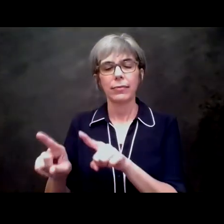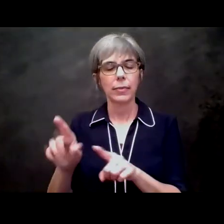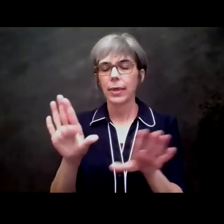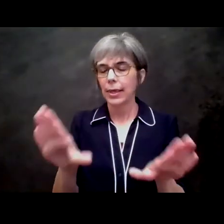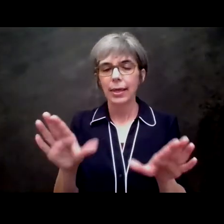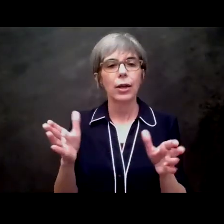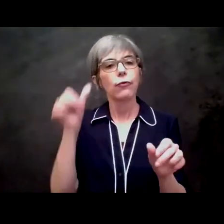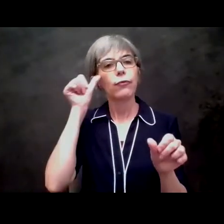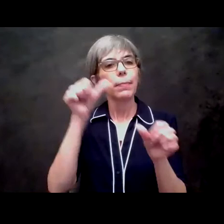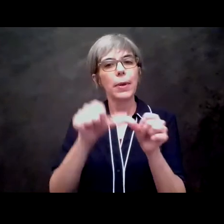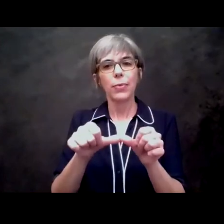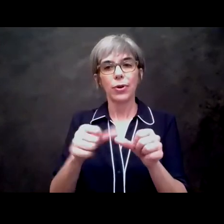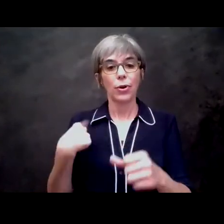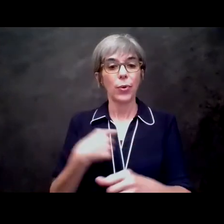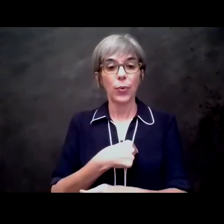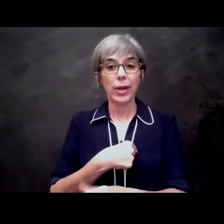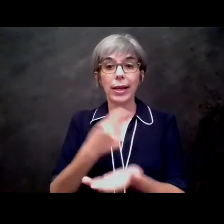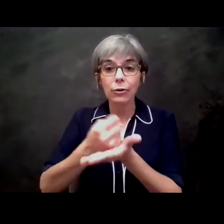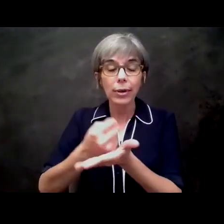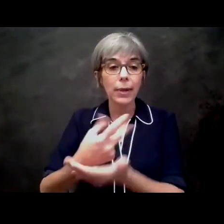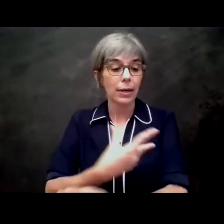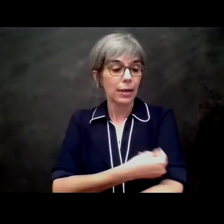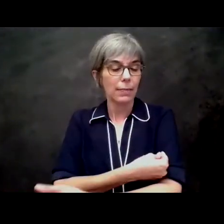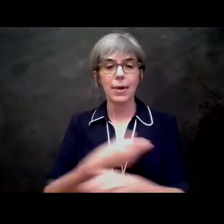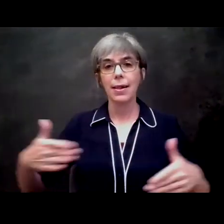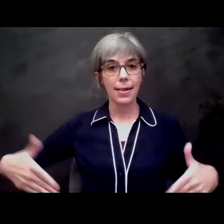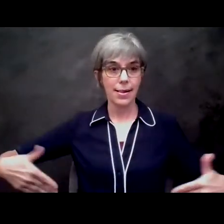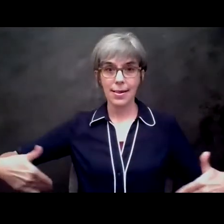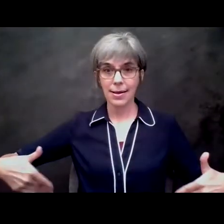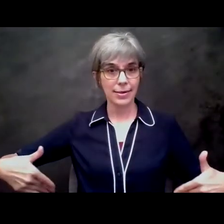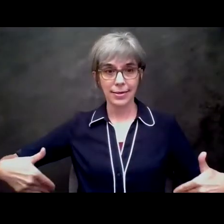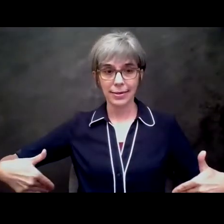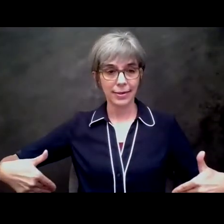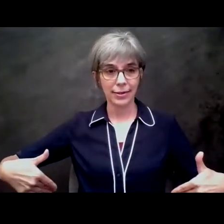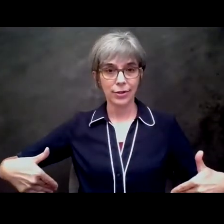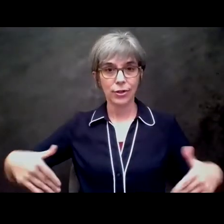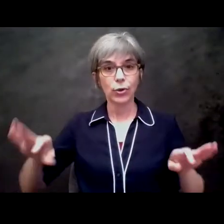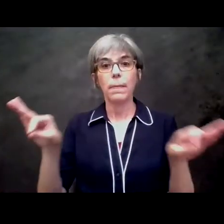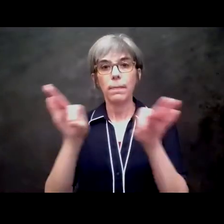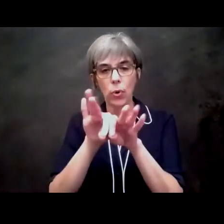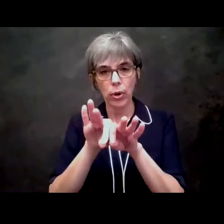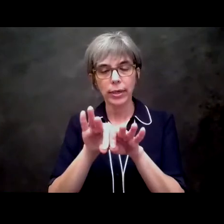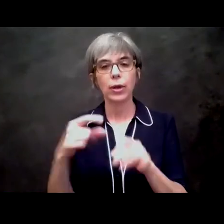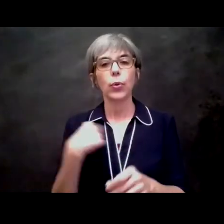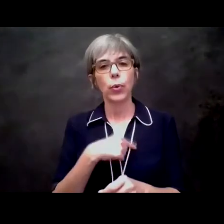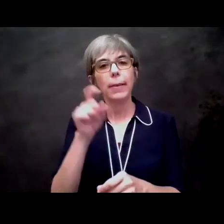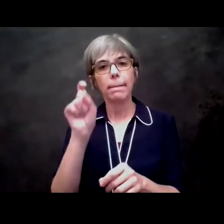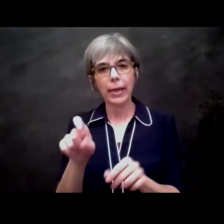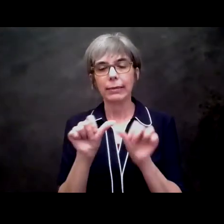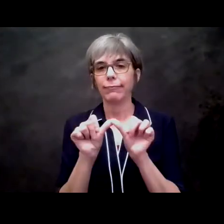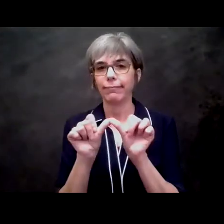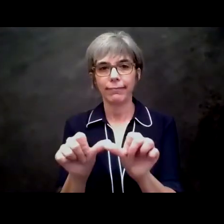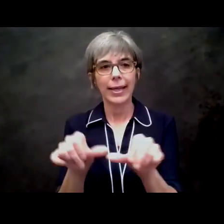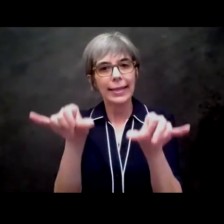don't have a treatment or a vaccine. So it's even more important to remember that we still need to do those very